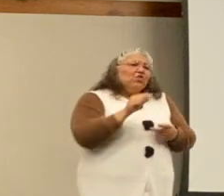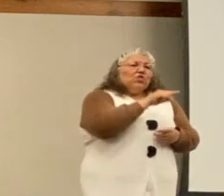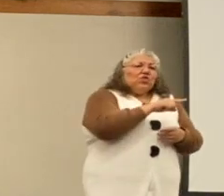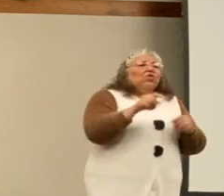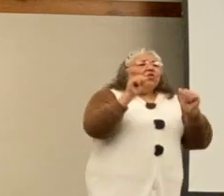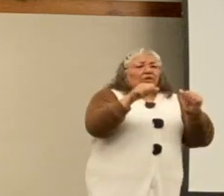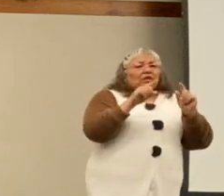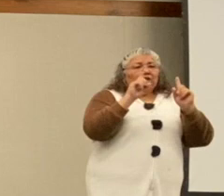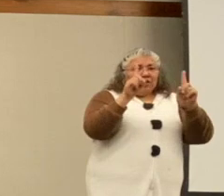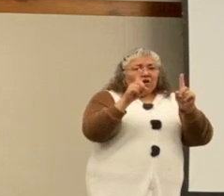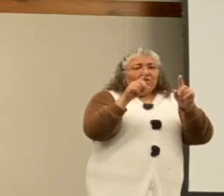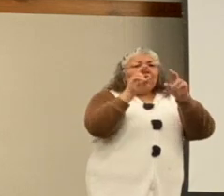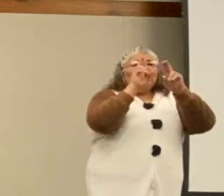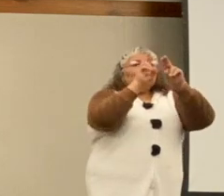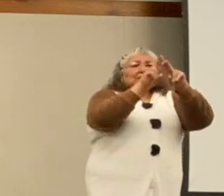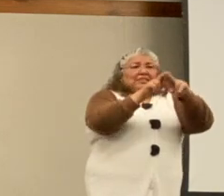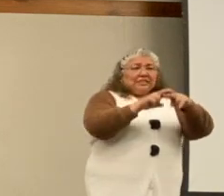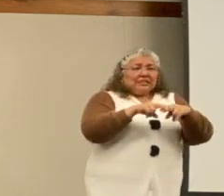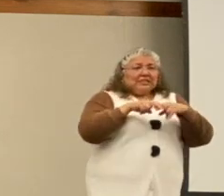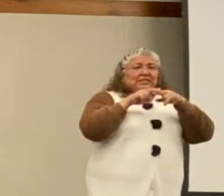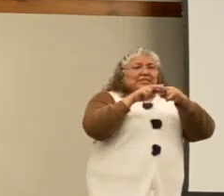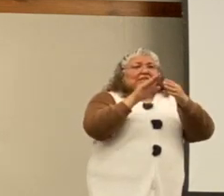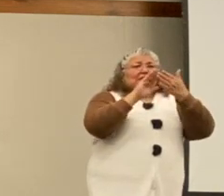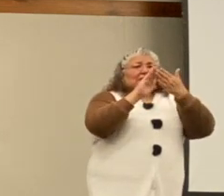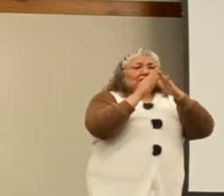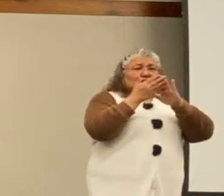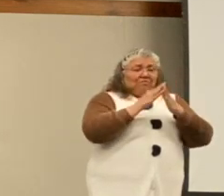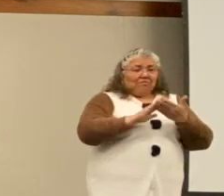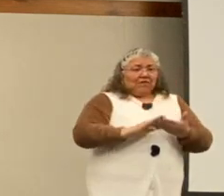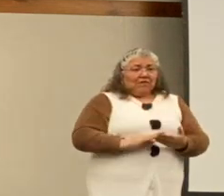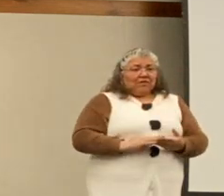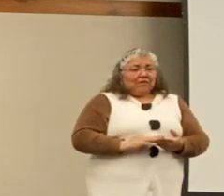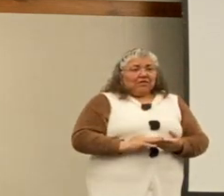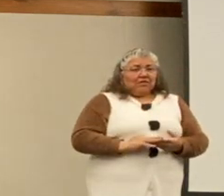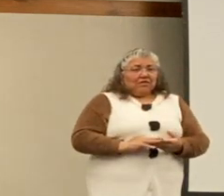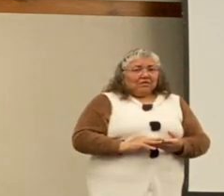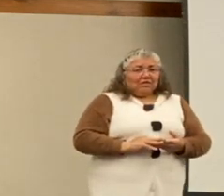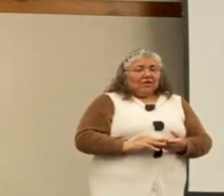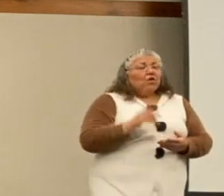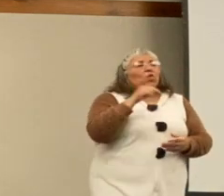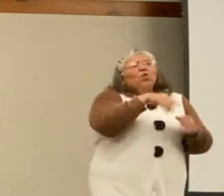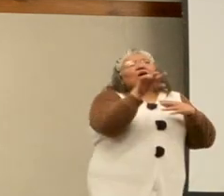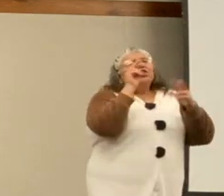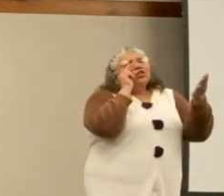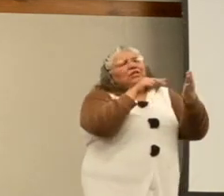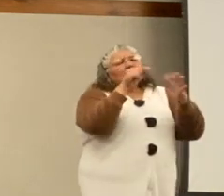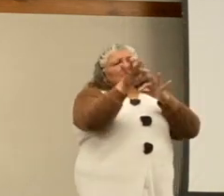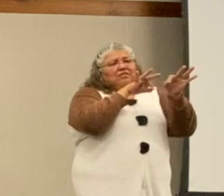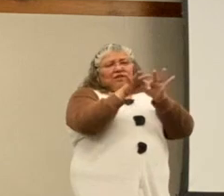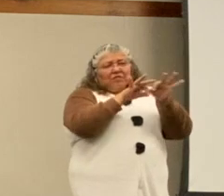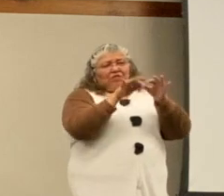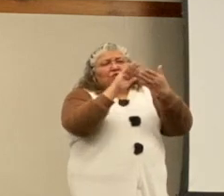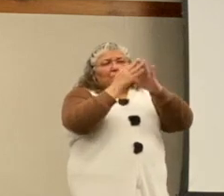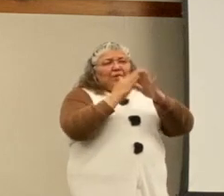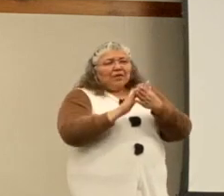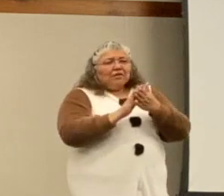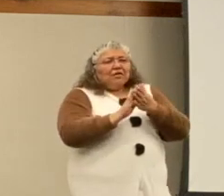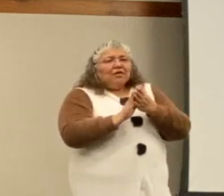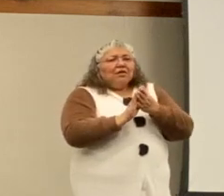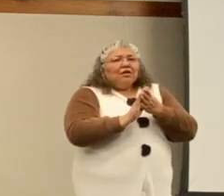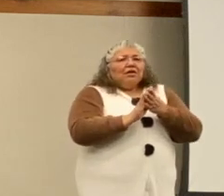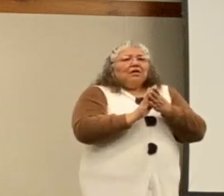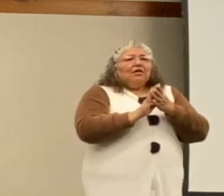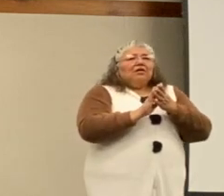go and sit in peace? If we look at the definition of the word peace, it means state